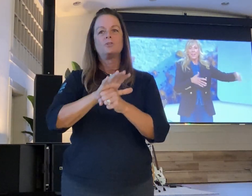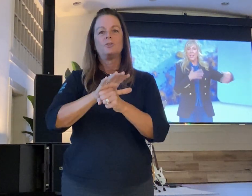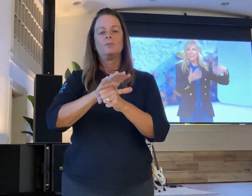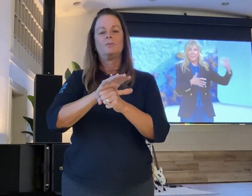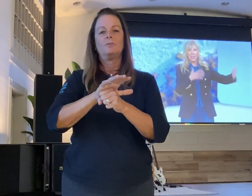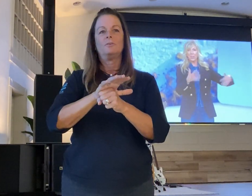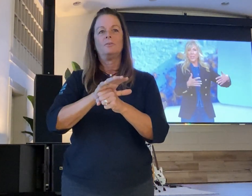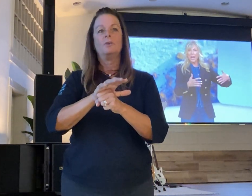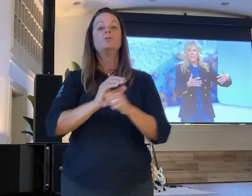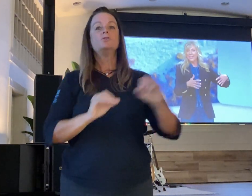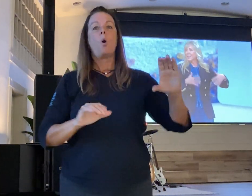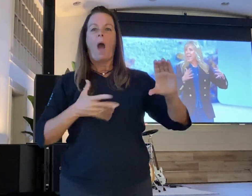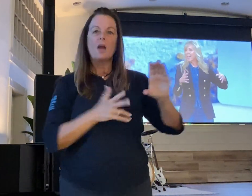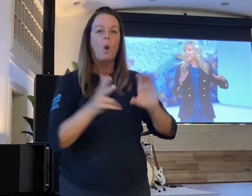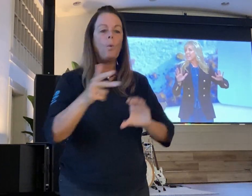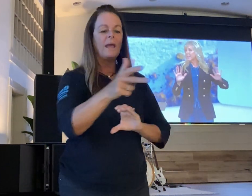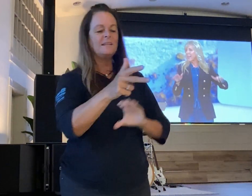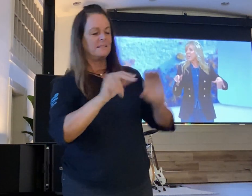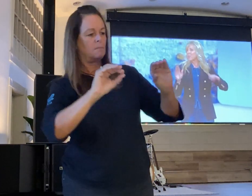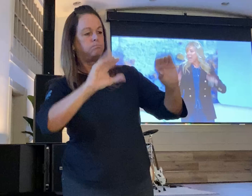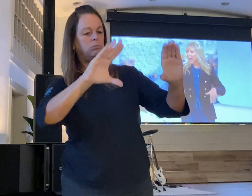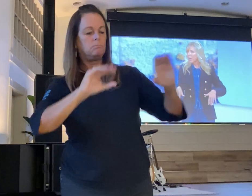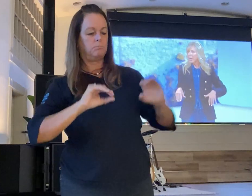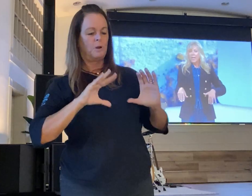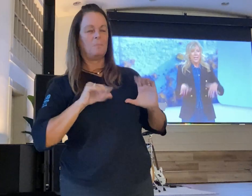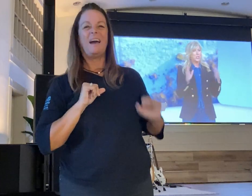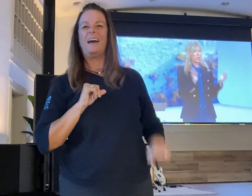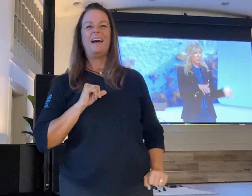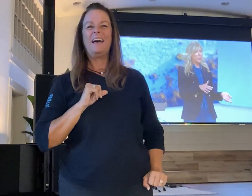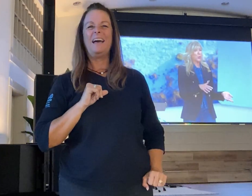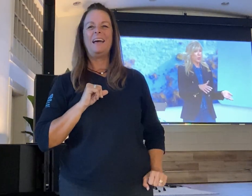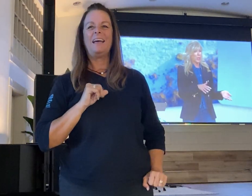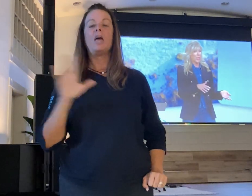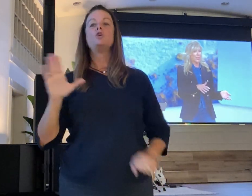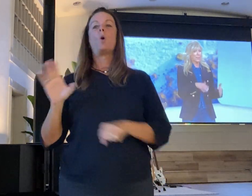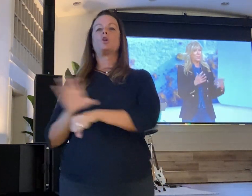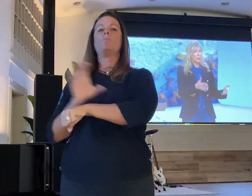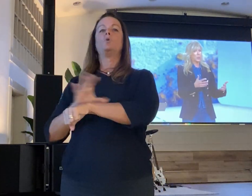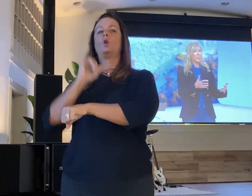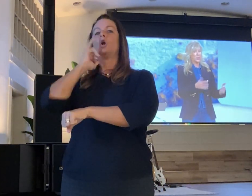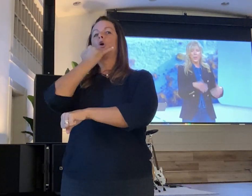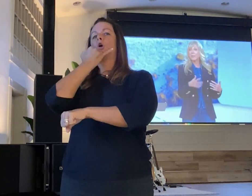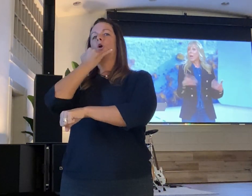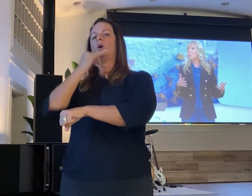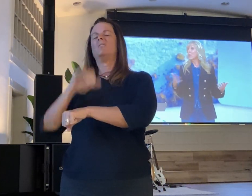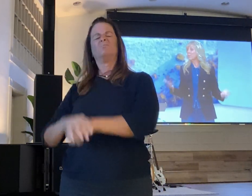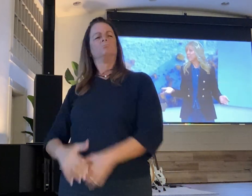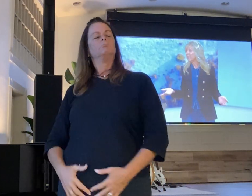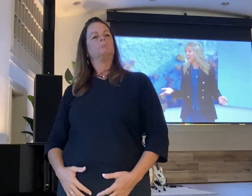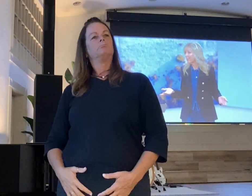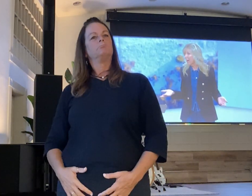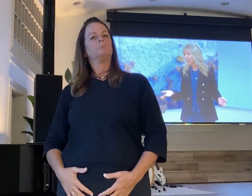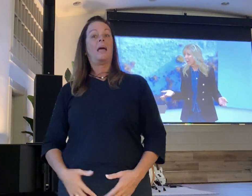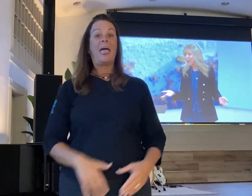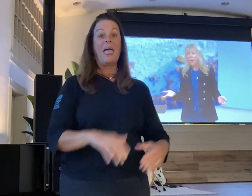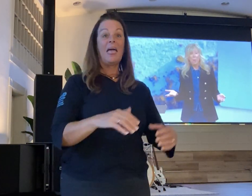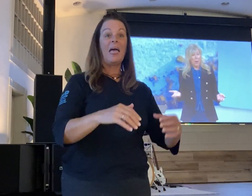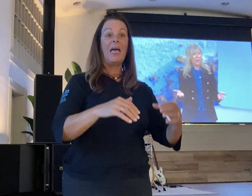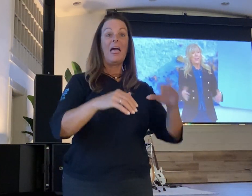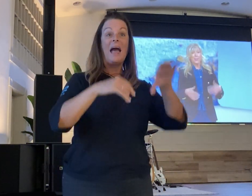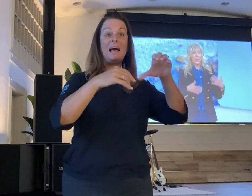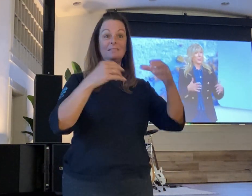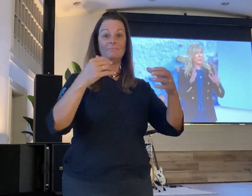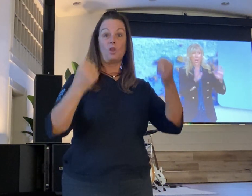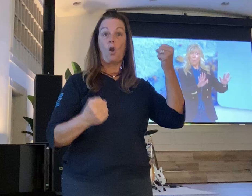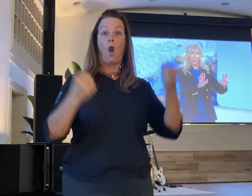dealership and they take a look at it and they say, hey, listen, it's not your tire, it's your computer. It's a computer glitch. Well, that's a lot more expensive than a tire,